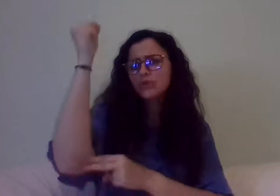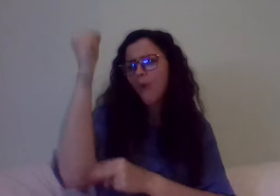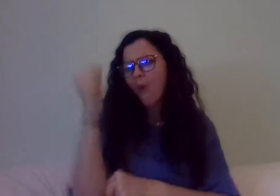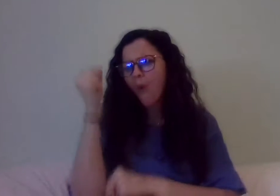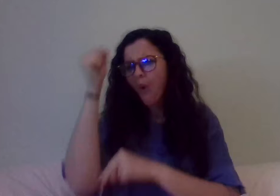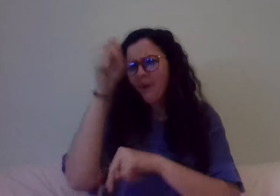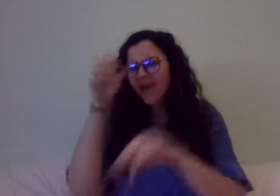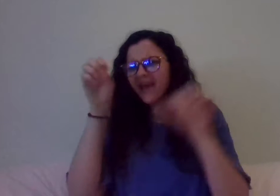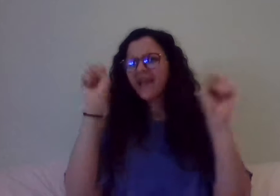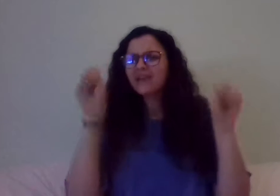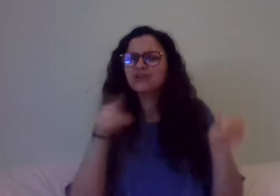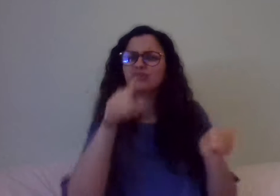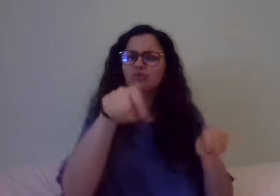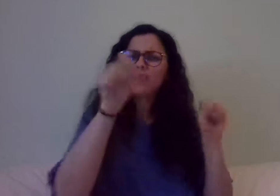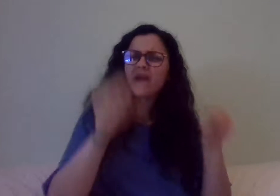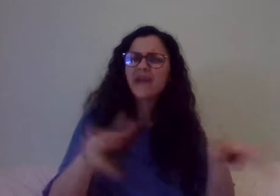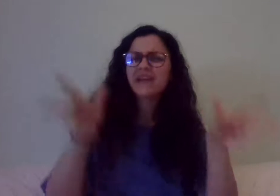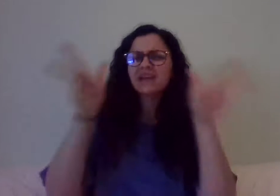Oh Lord, this train is Jim Crow.